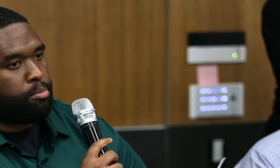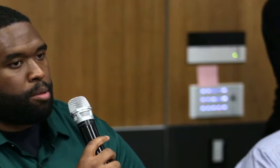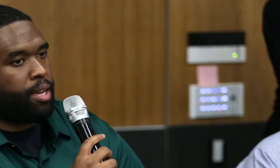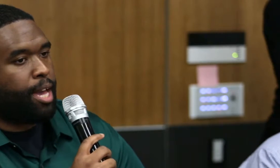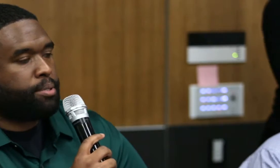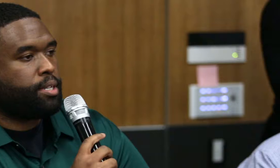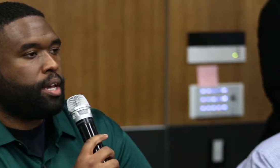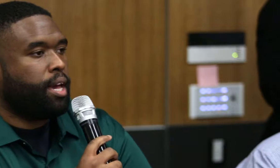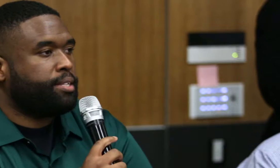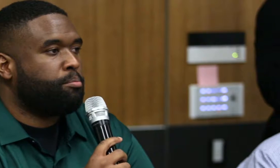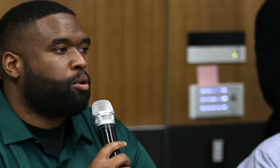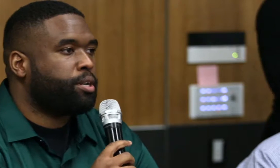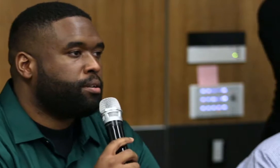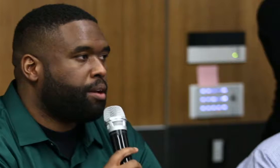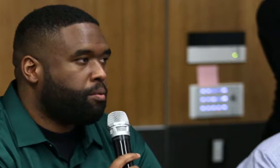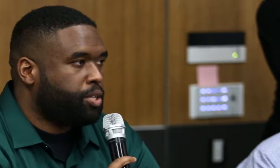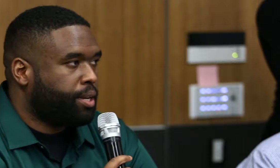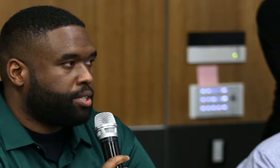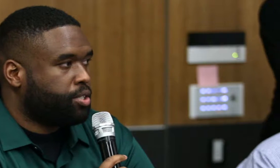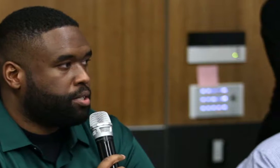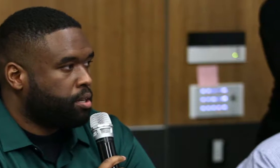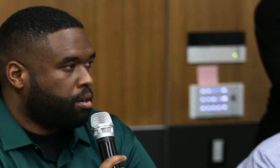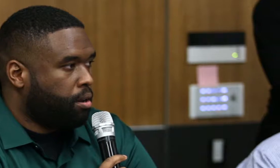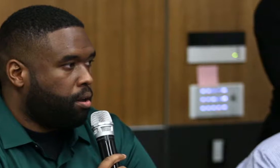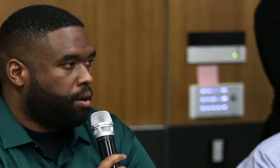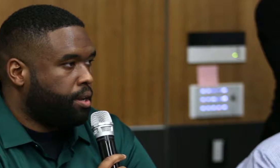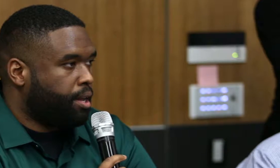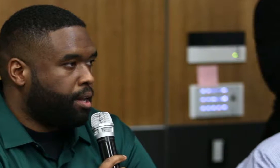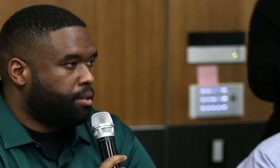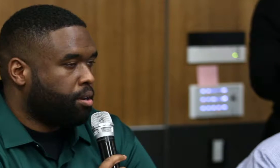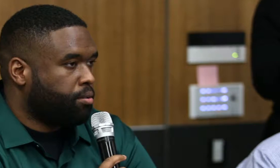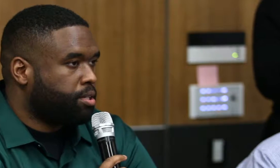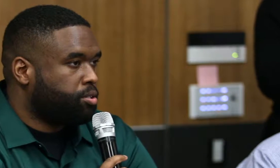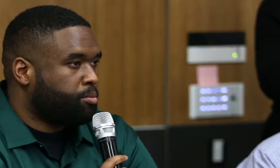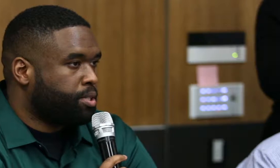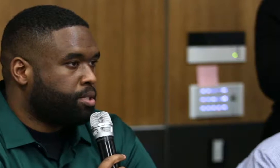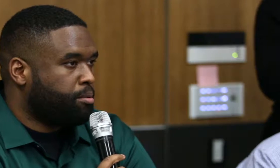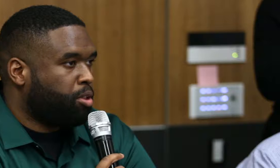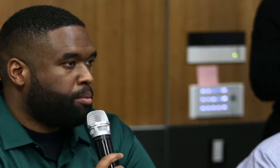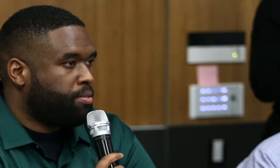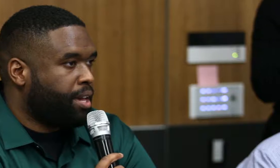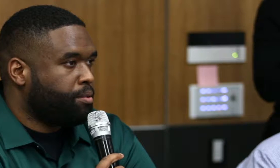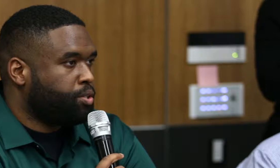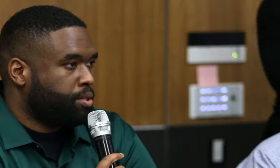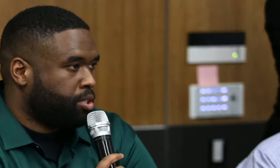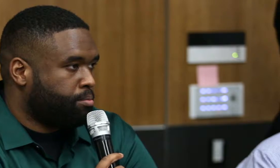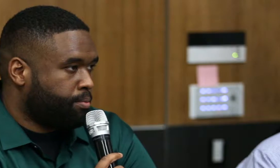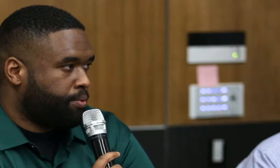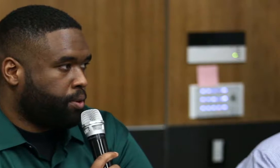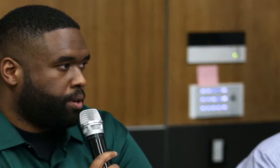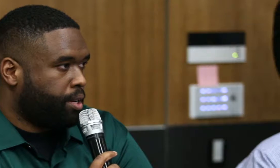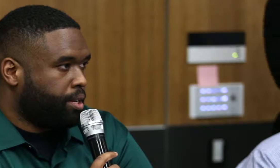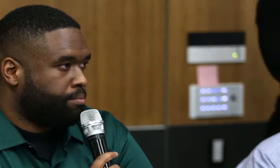have large employment gaps. It's important that when we transition our consumers into employment, that we